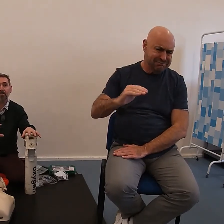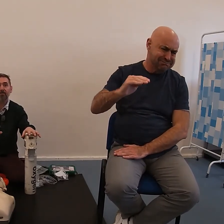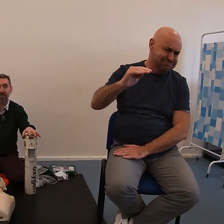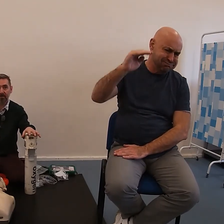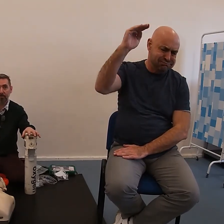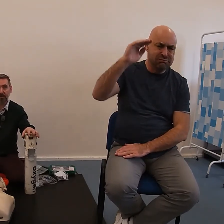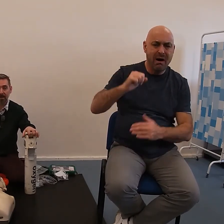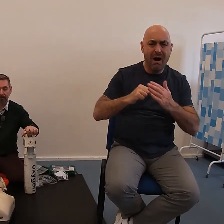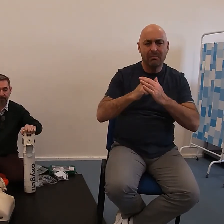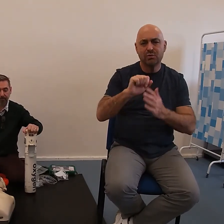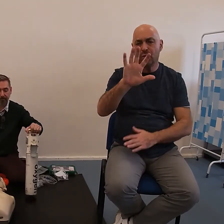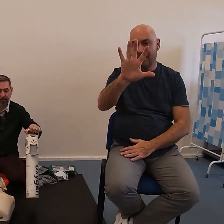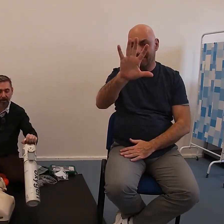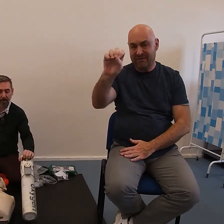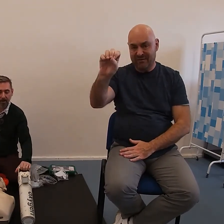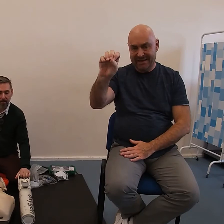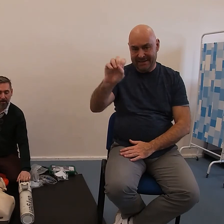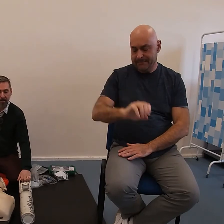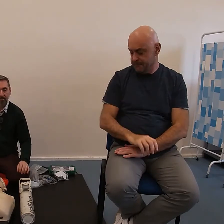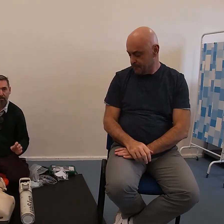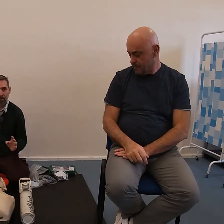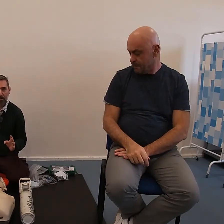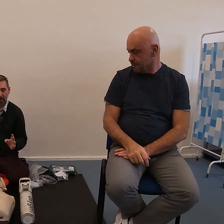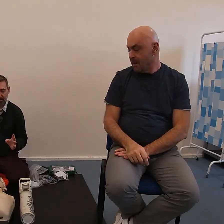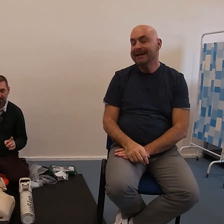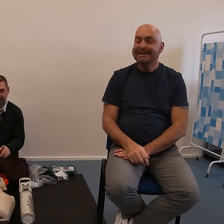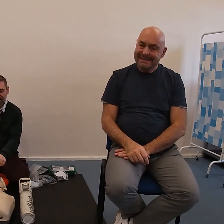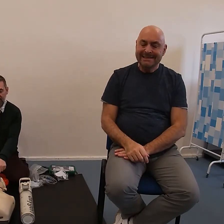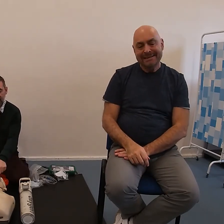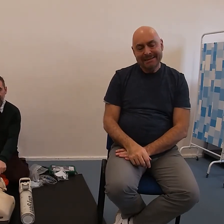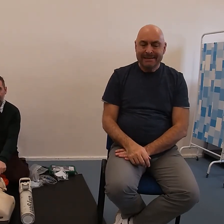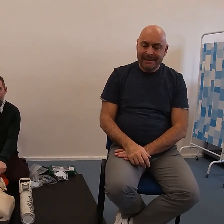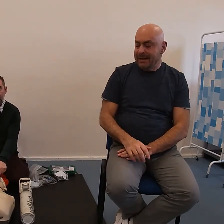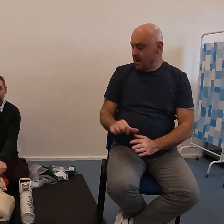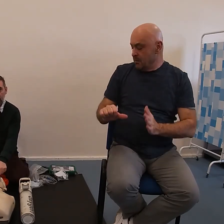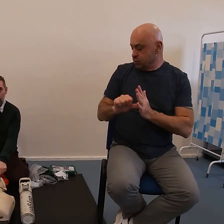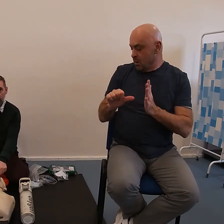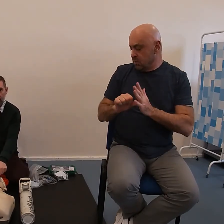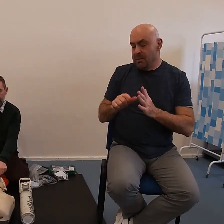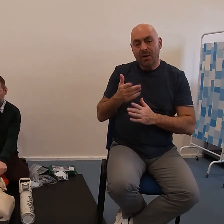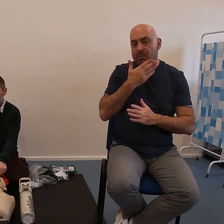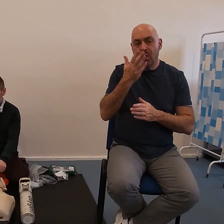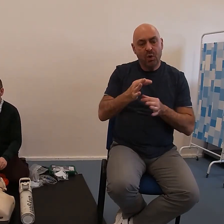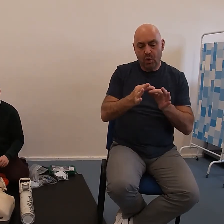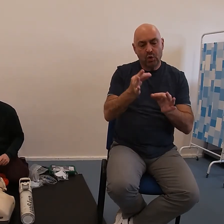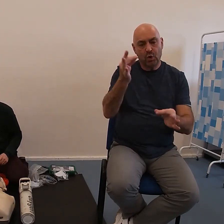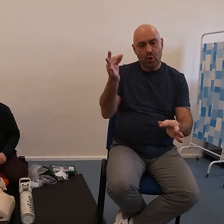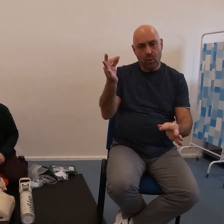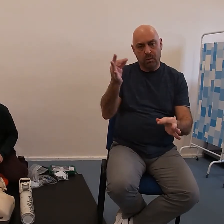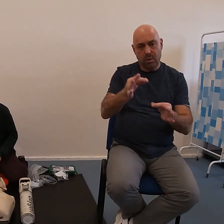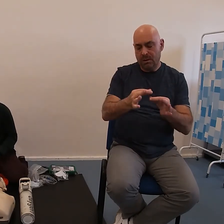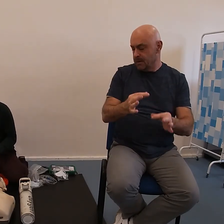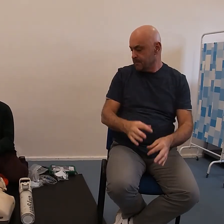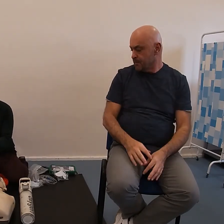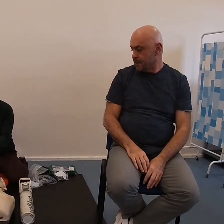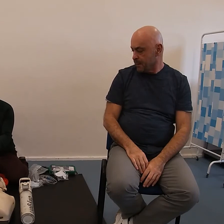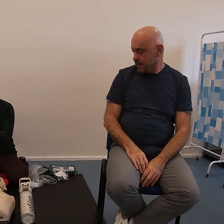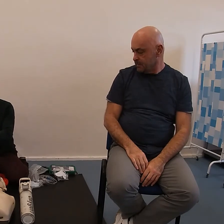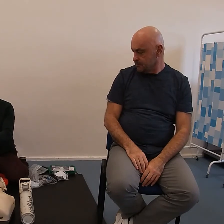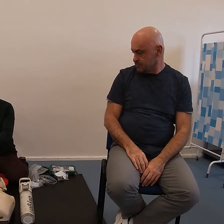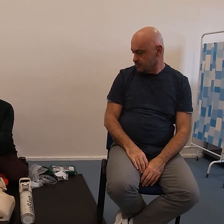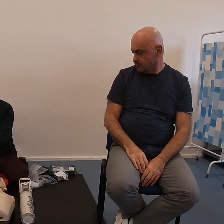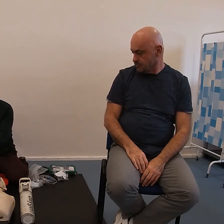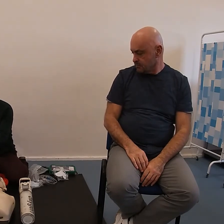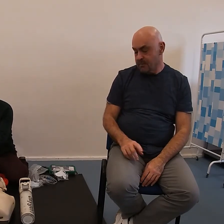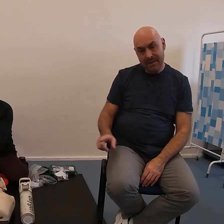percentage up to 50%. The problem is, this doesn't come with a tube. Now, if you went to the